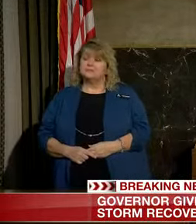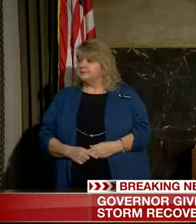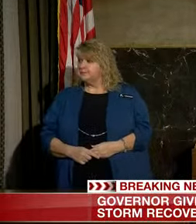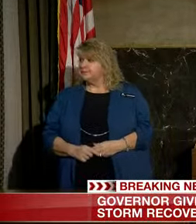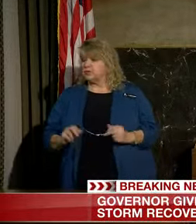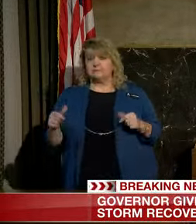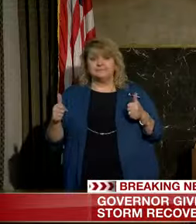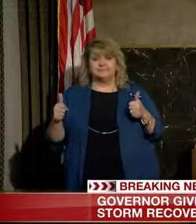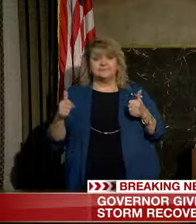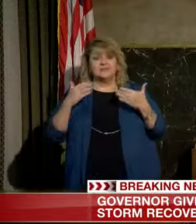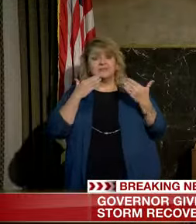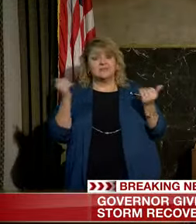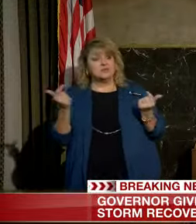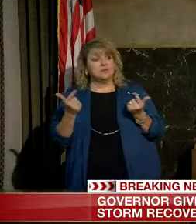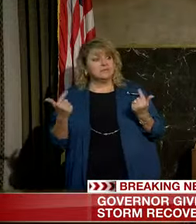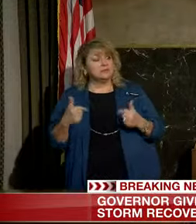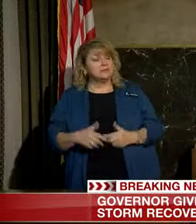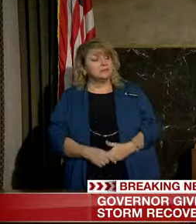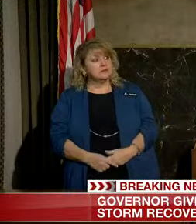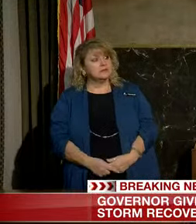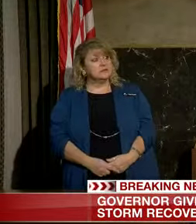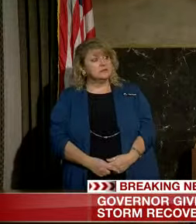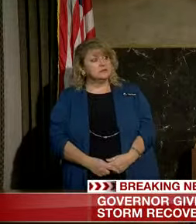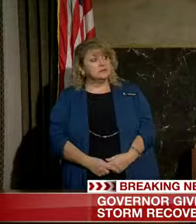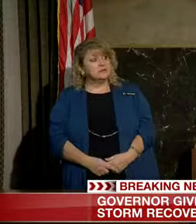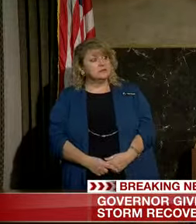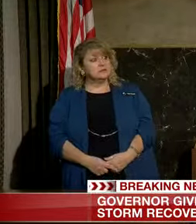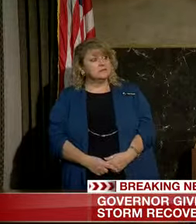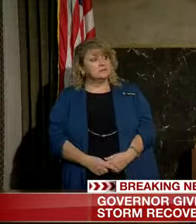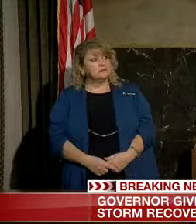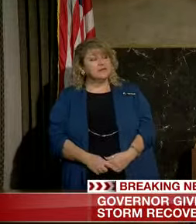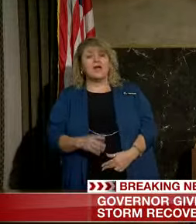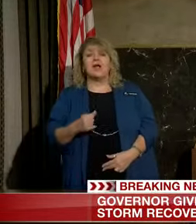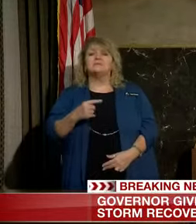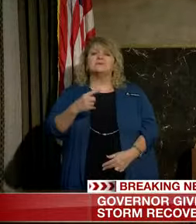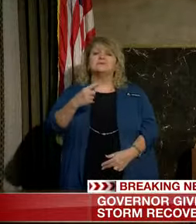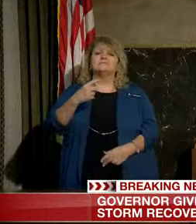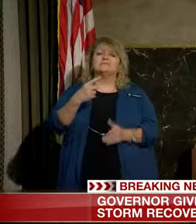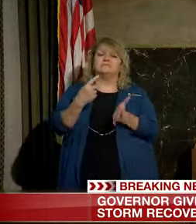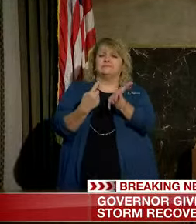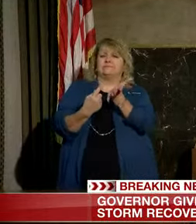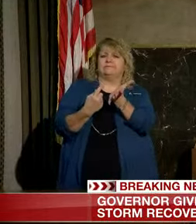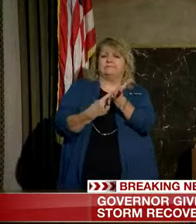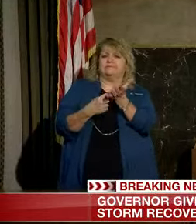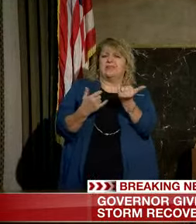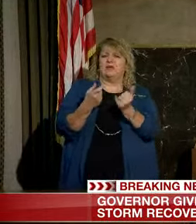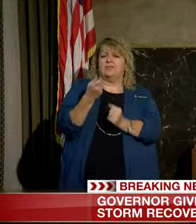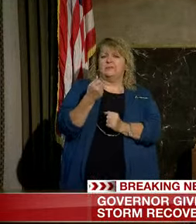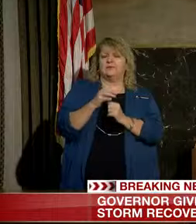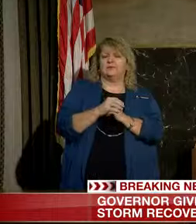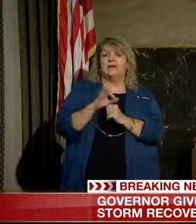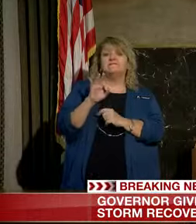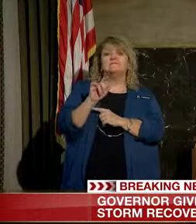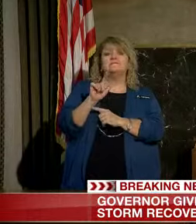Okay, look, thank you all very much. I'm going to talk for just a second about flu